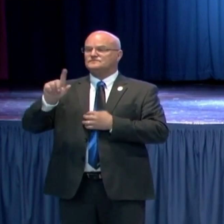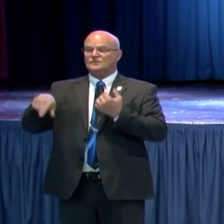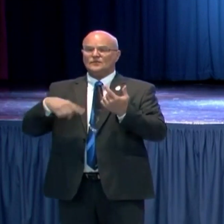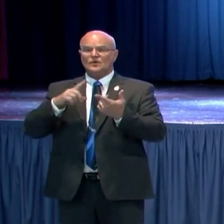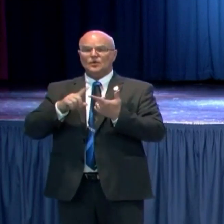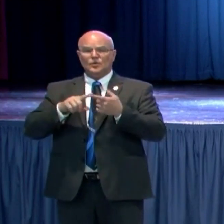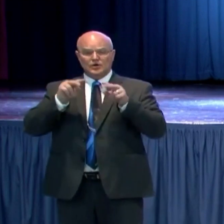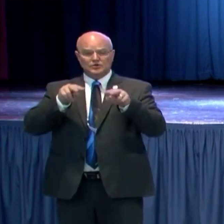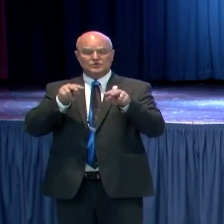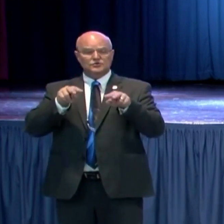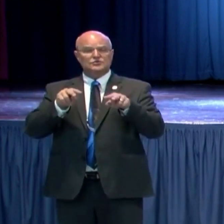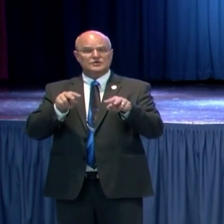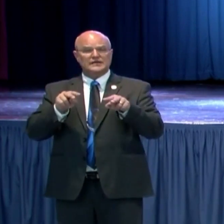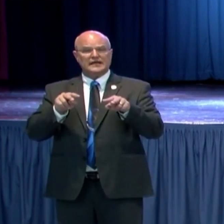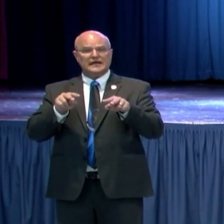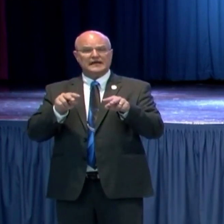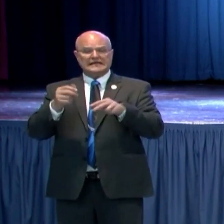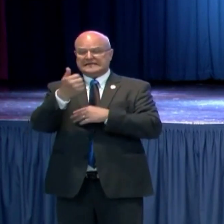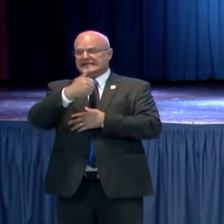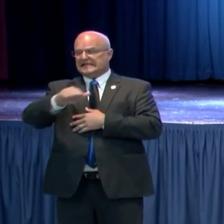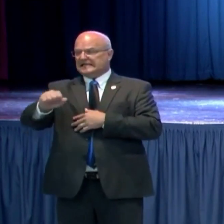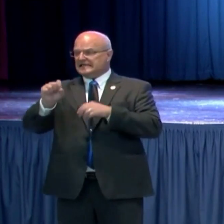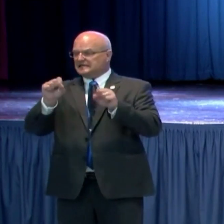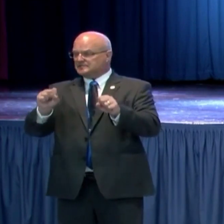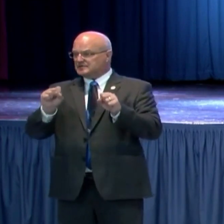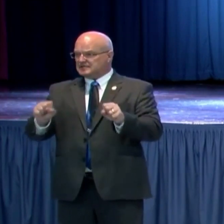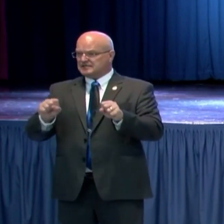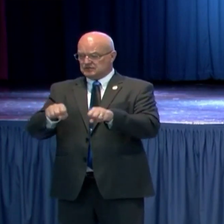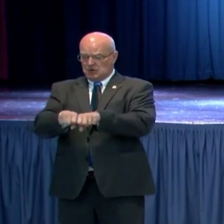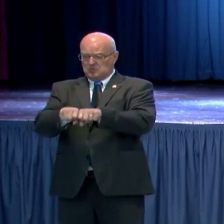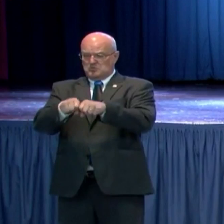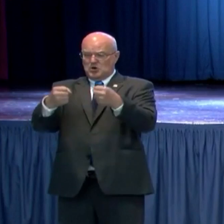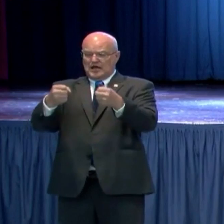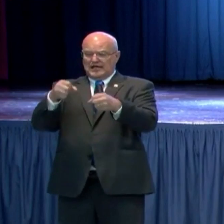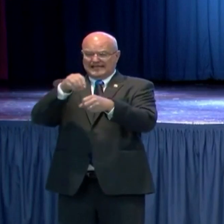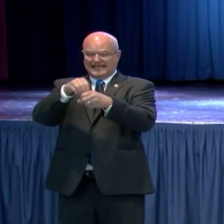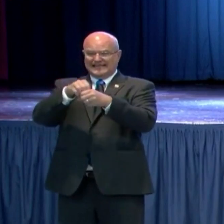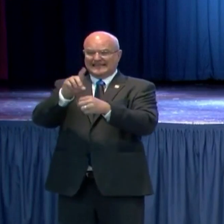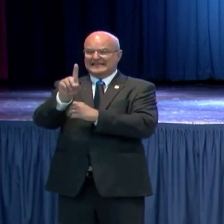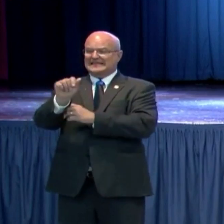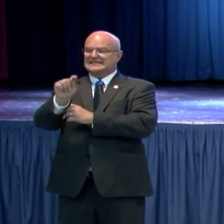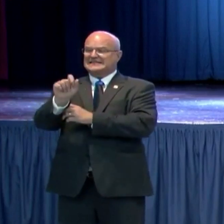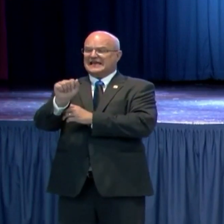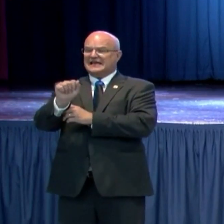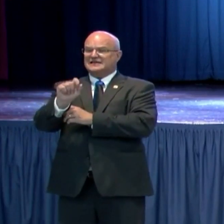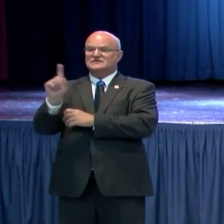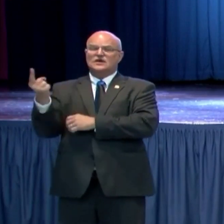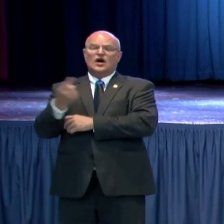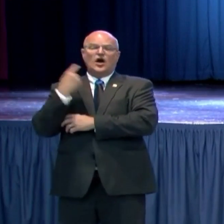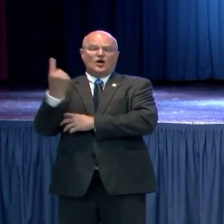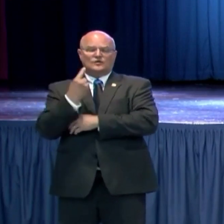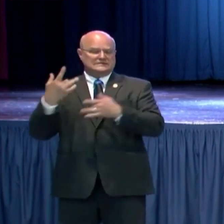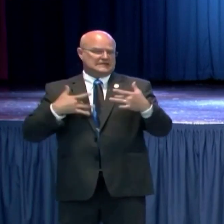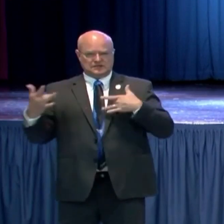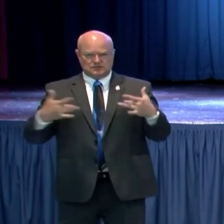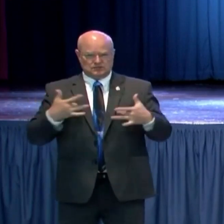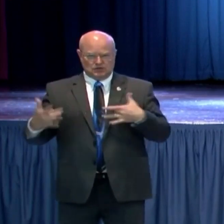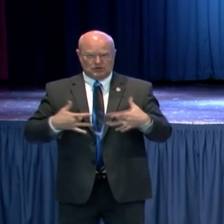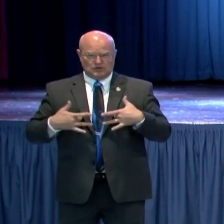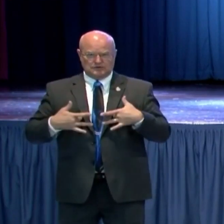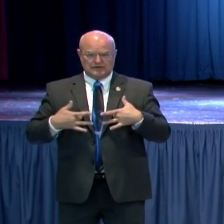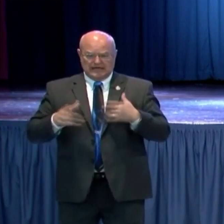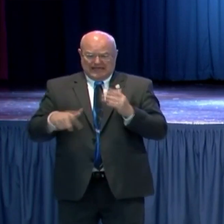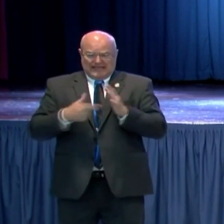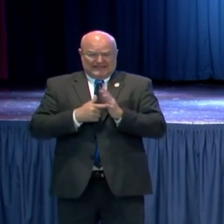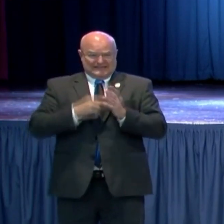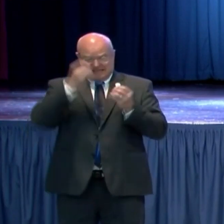whenever you look at any potential breach of data, it is obviously of great concern. This is personally